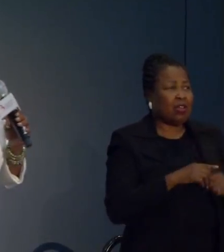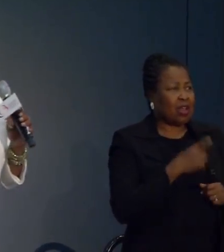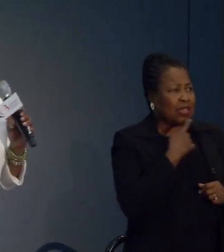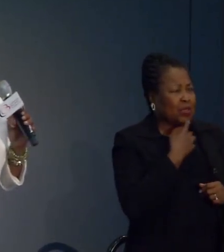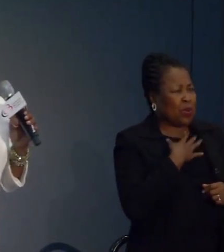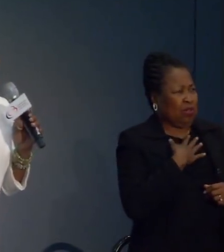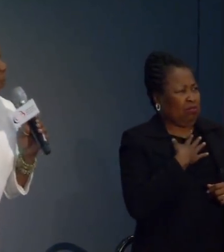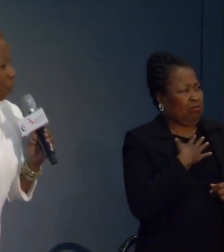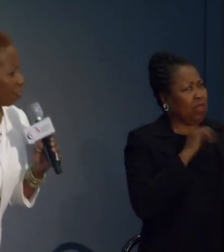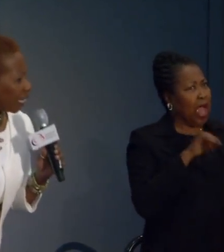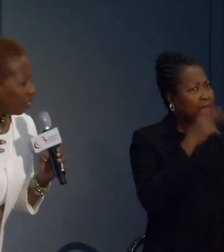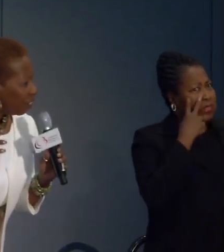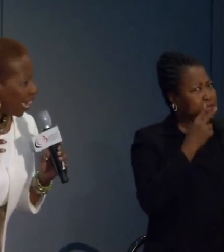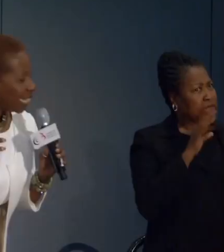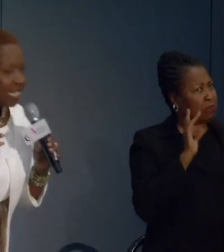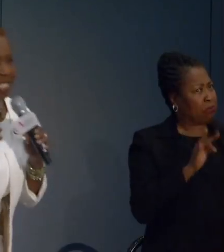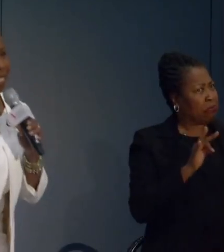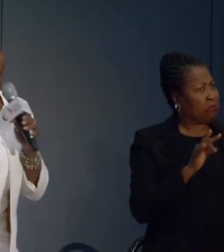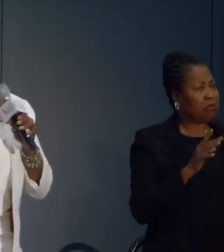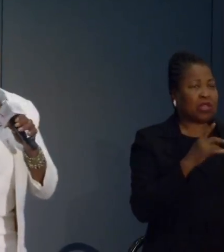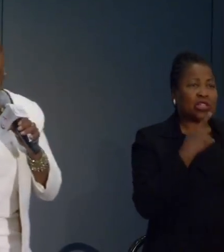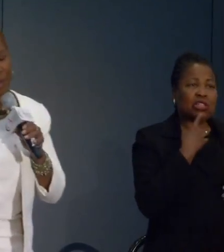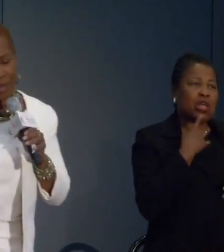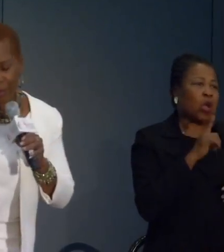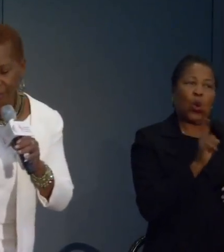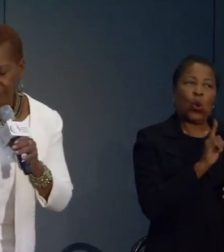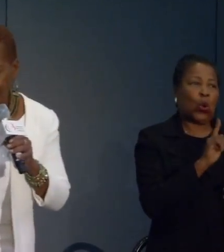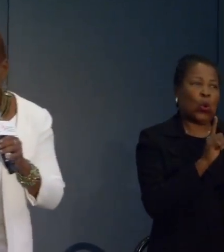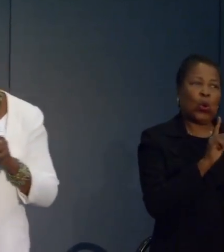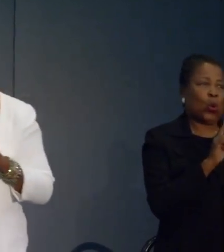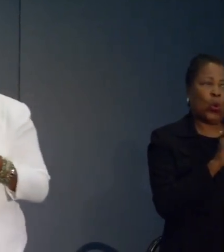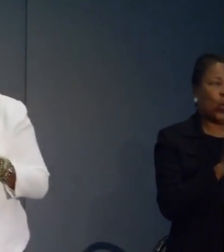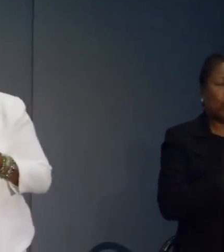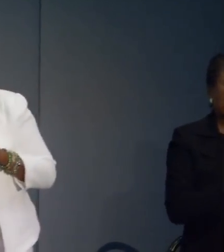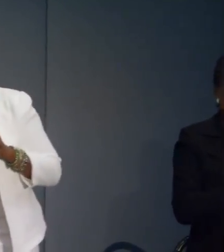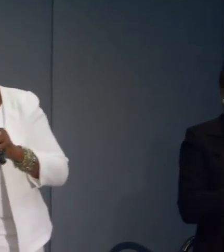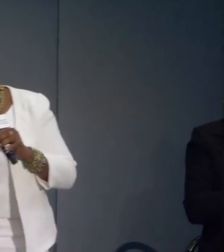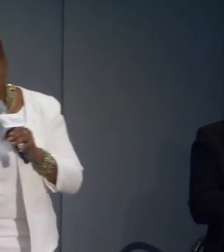I said, well, I can see perfectly fine. She said, no, no, no, no, no.